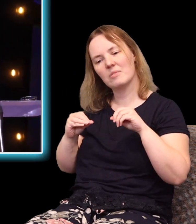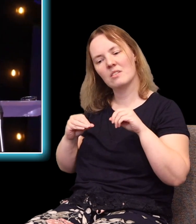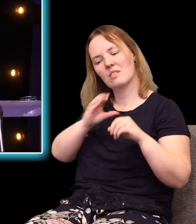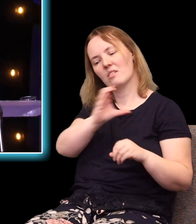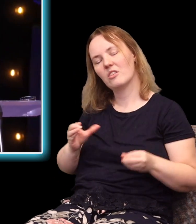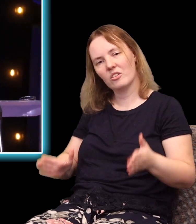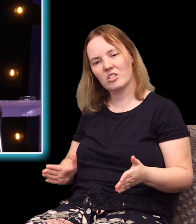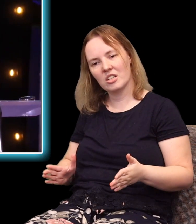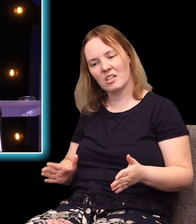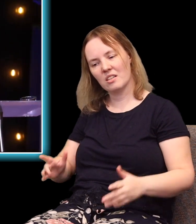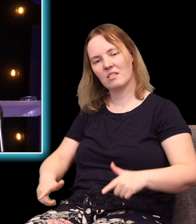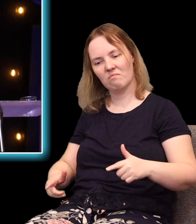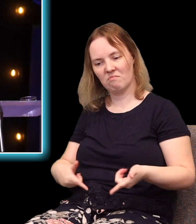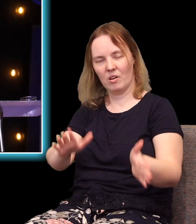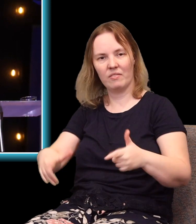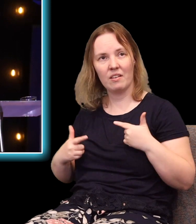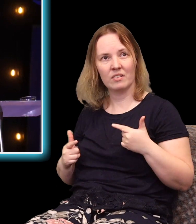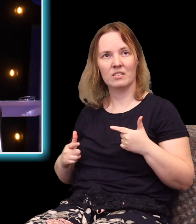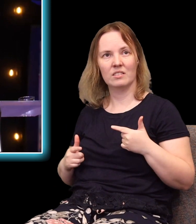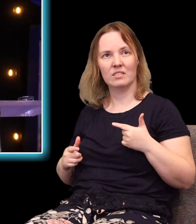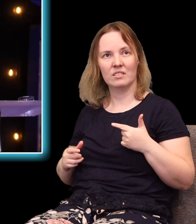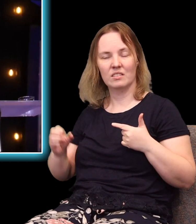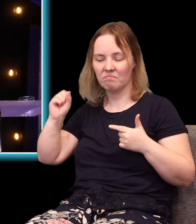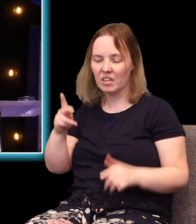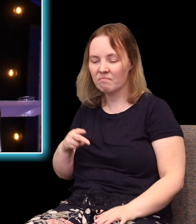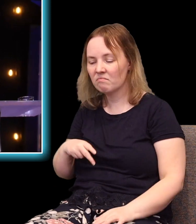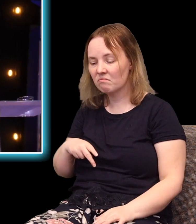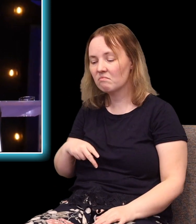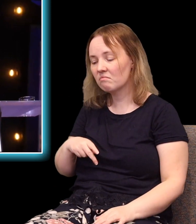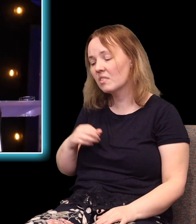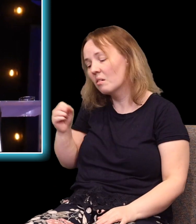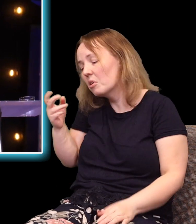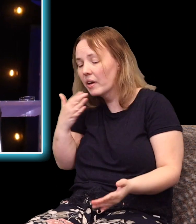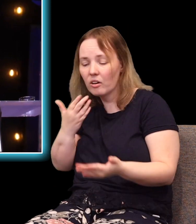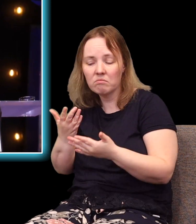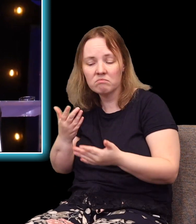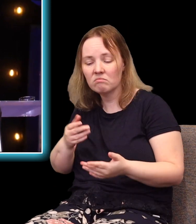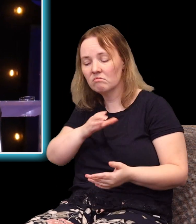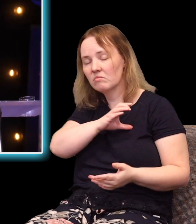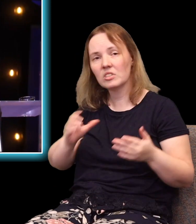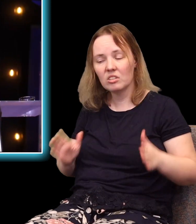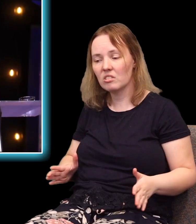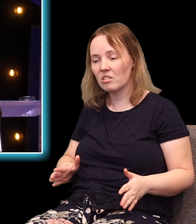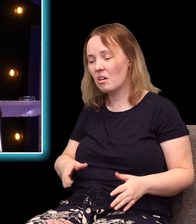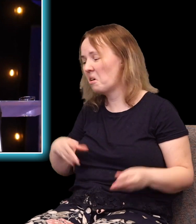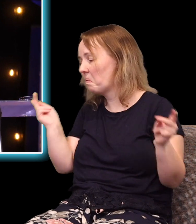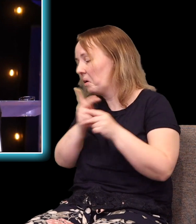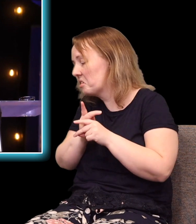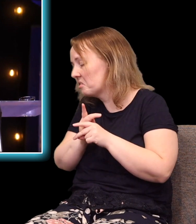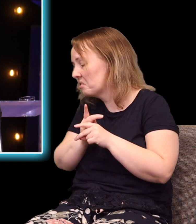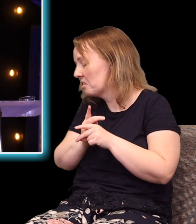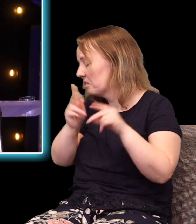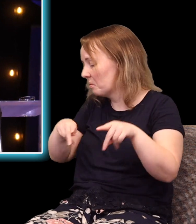what happens? We get to a certain place where we kind of feel like, okay, I'm a pretty good Christian. I'm, you know, no worse than the guy